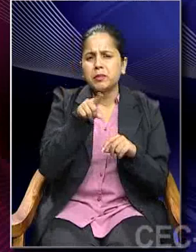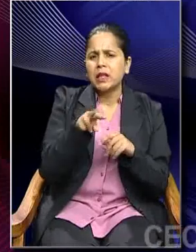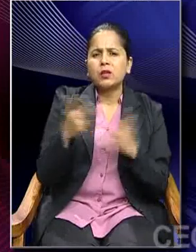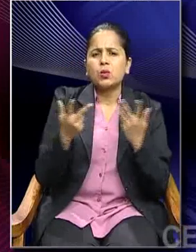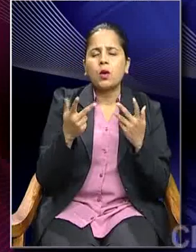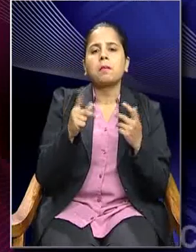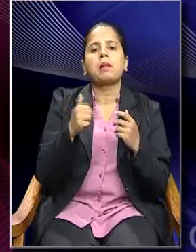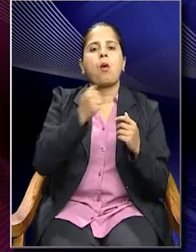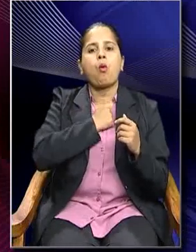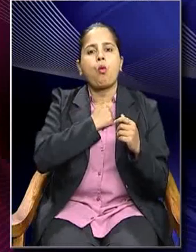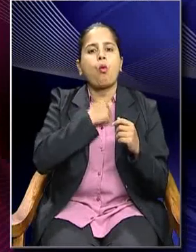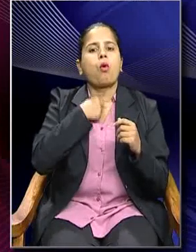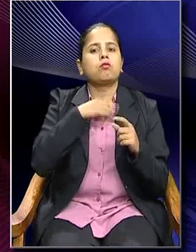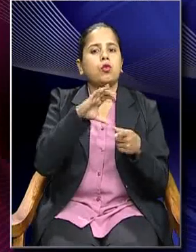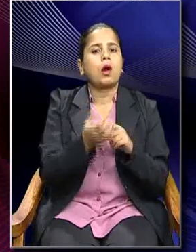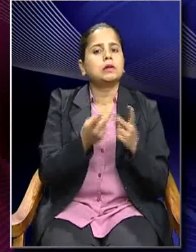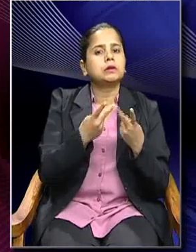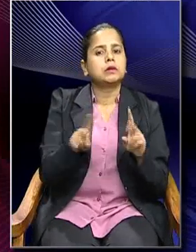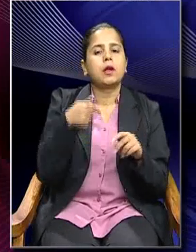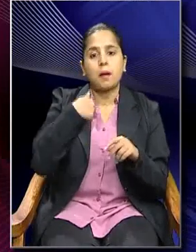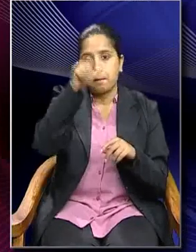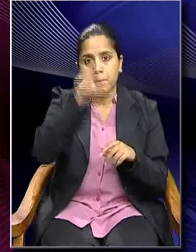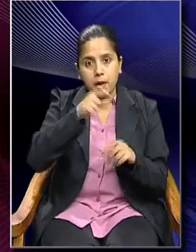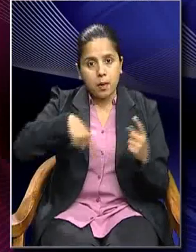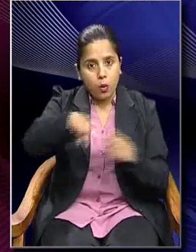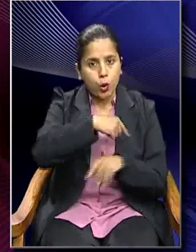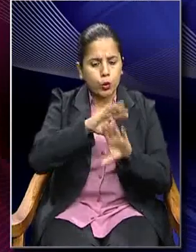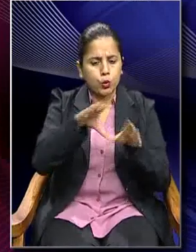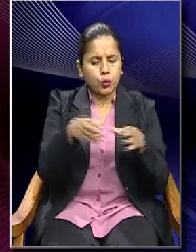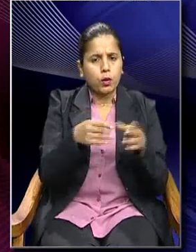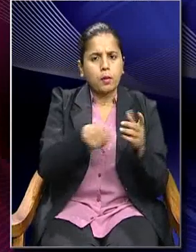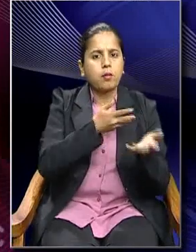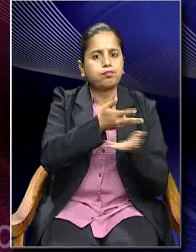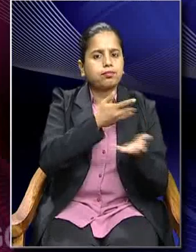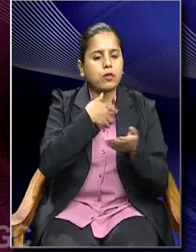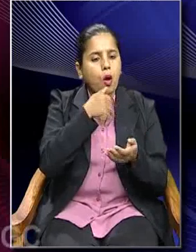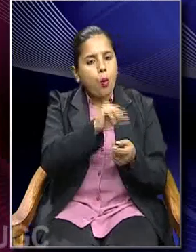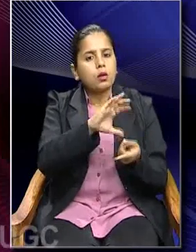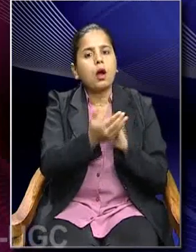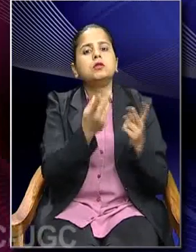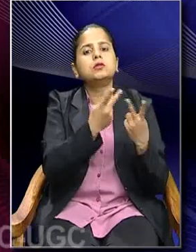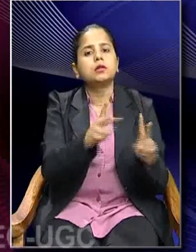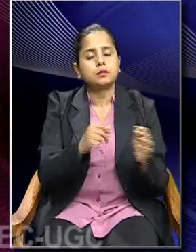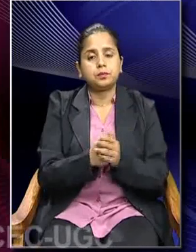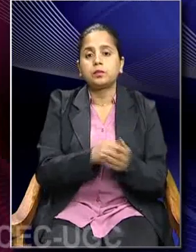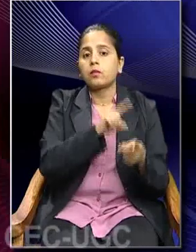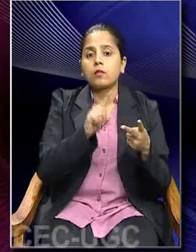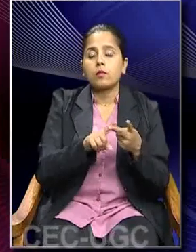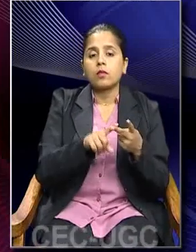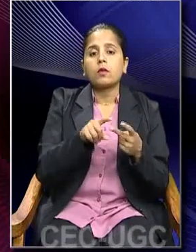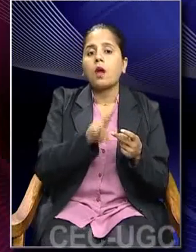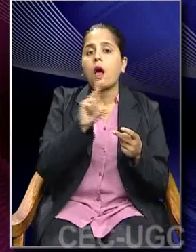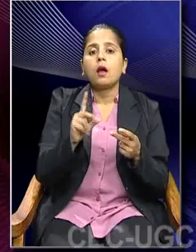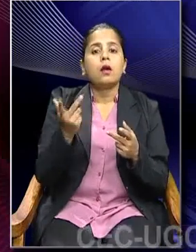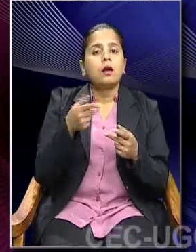It is the way in which the people of a common group interact with each other. The second type of culture